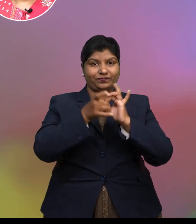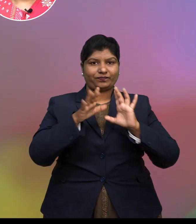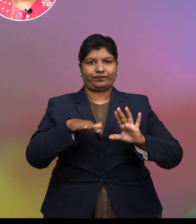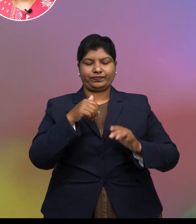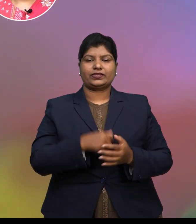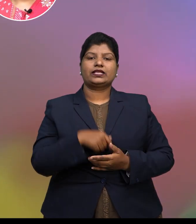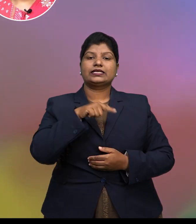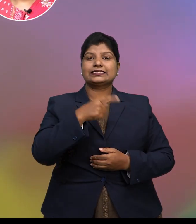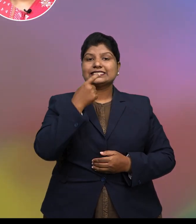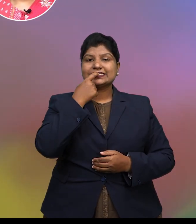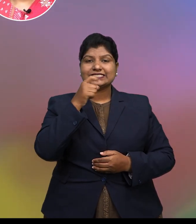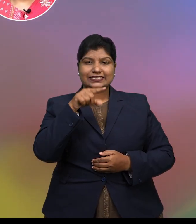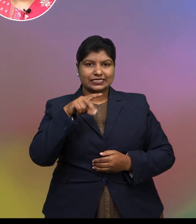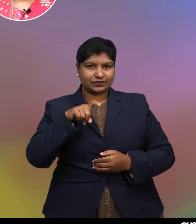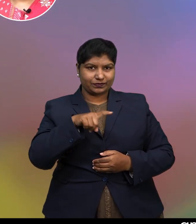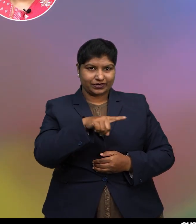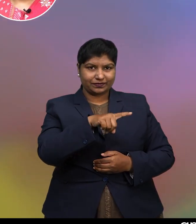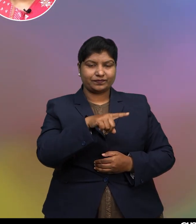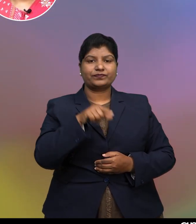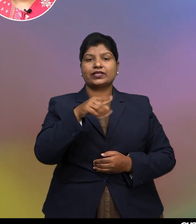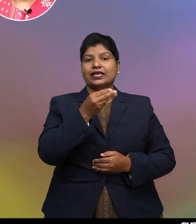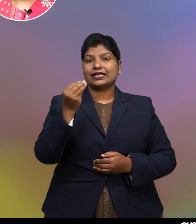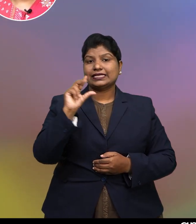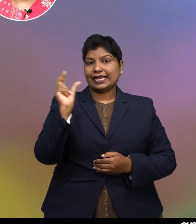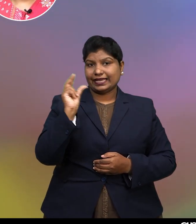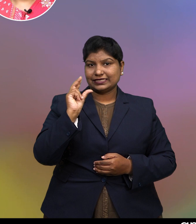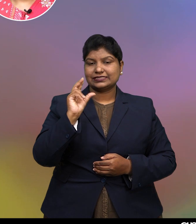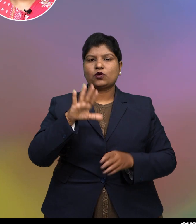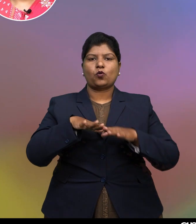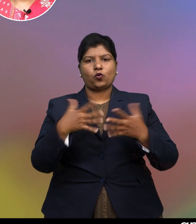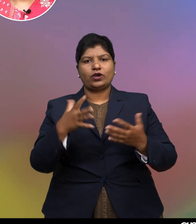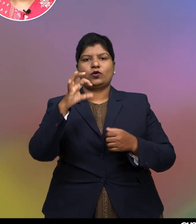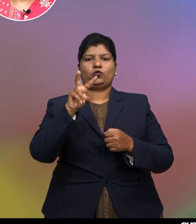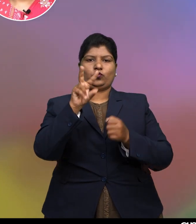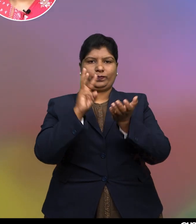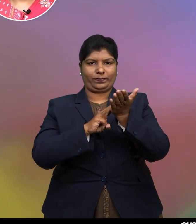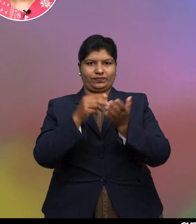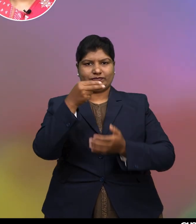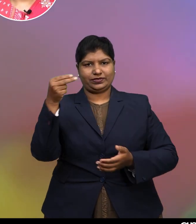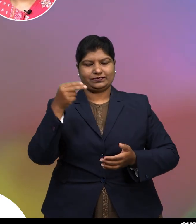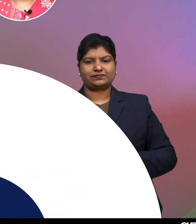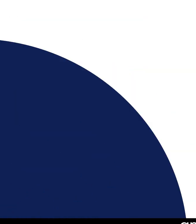the sperm and the egg or ovum.